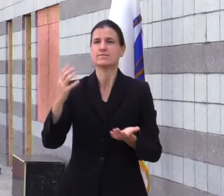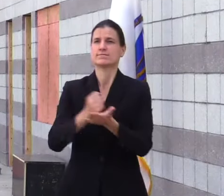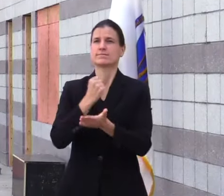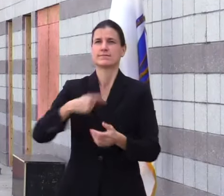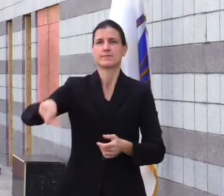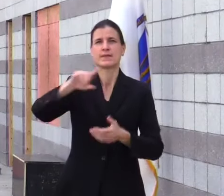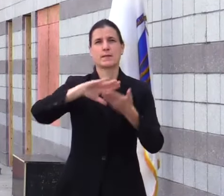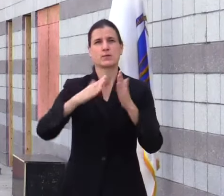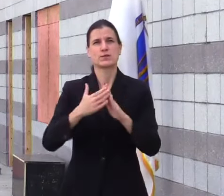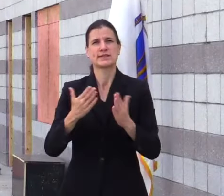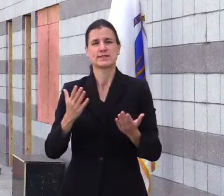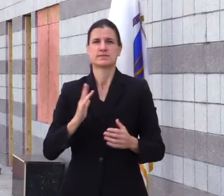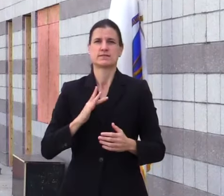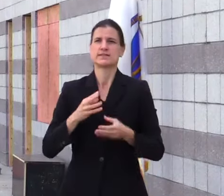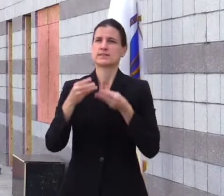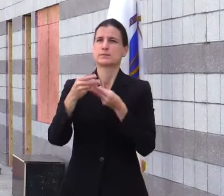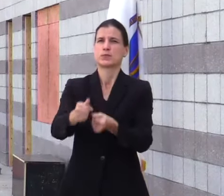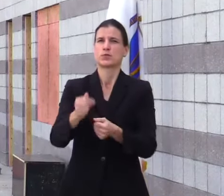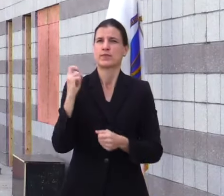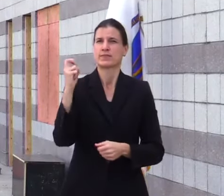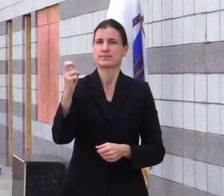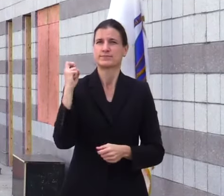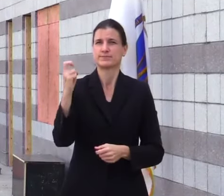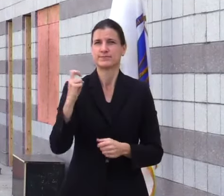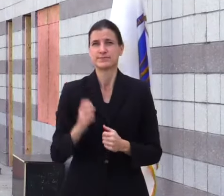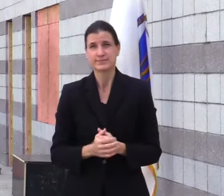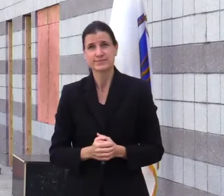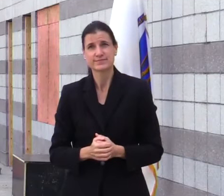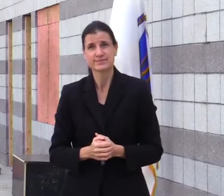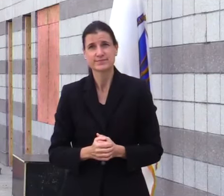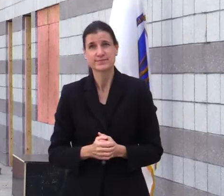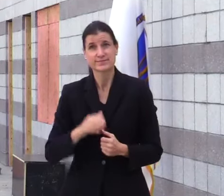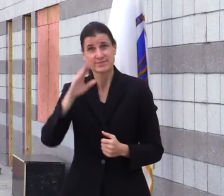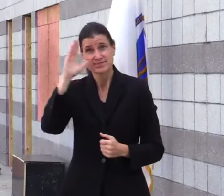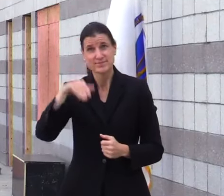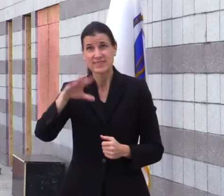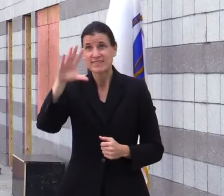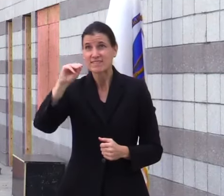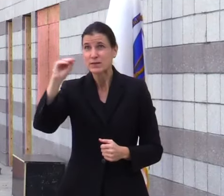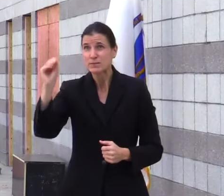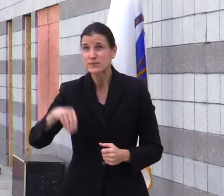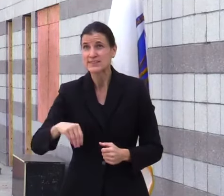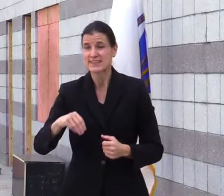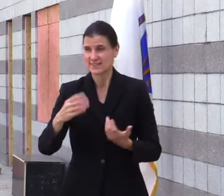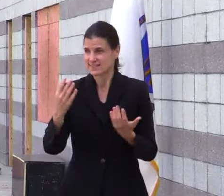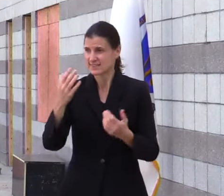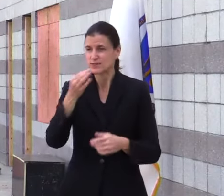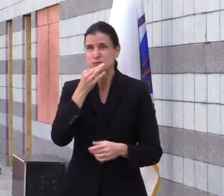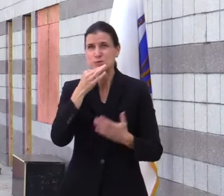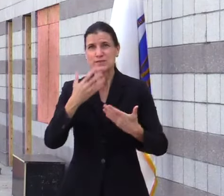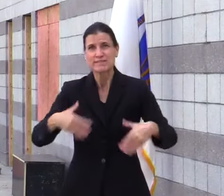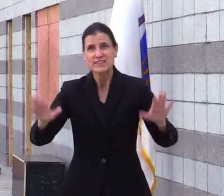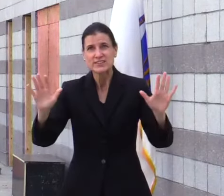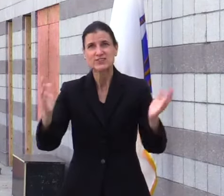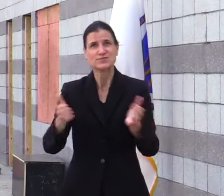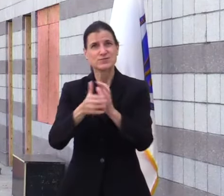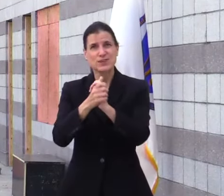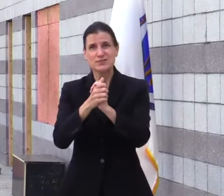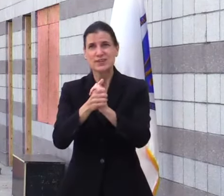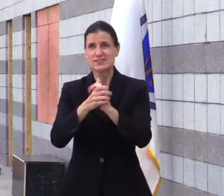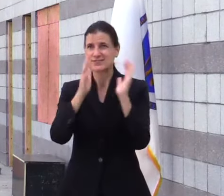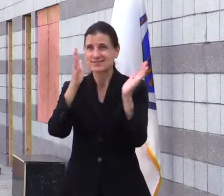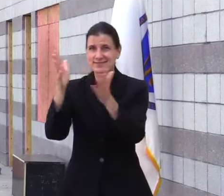colleagues today, celebrate the 50% completion, look forward to coming back when the project is done and the trains are running. Thank you,